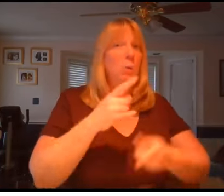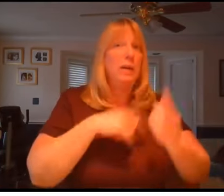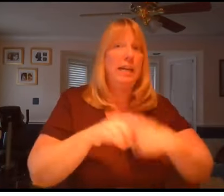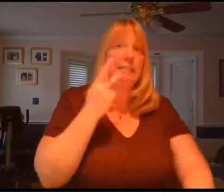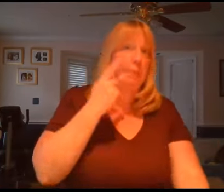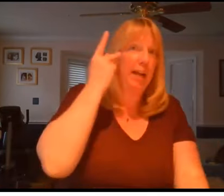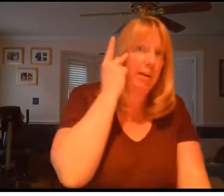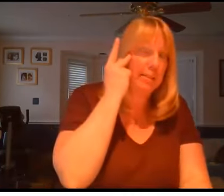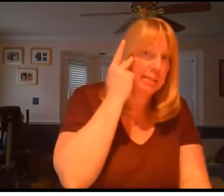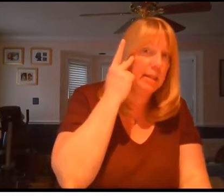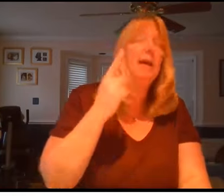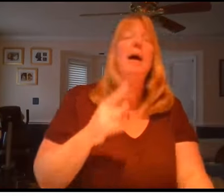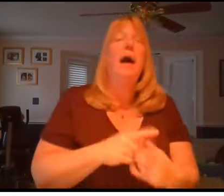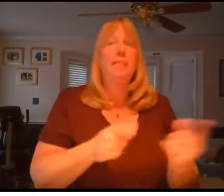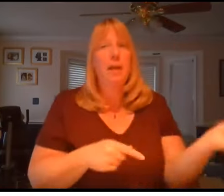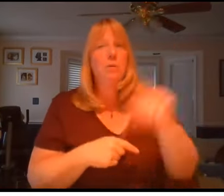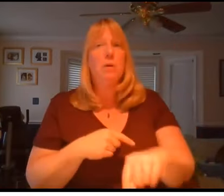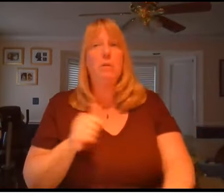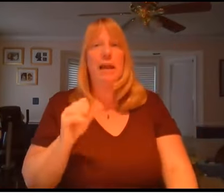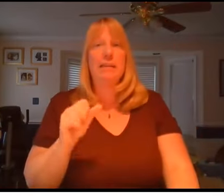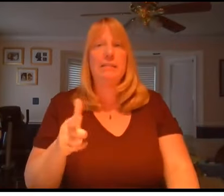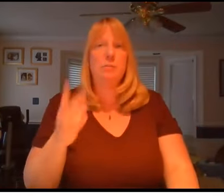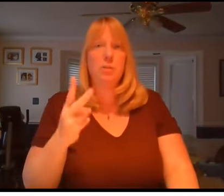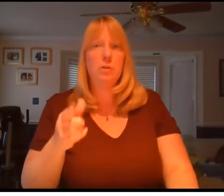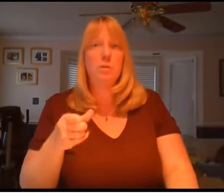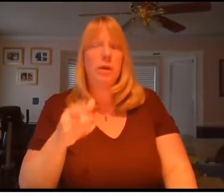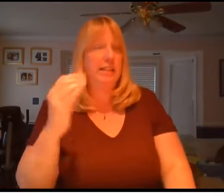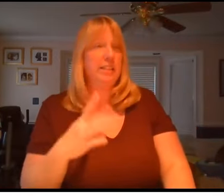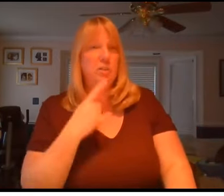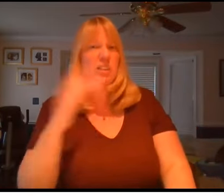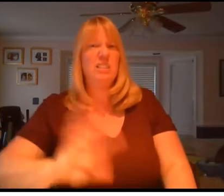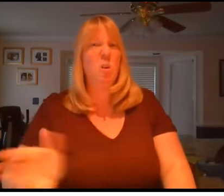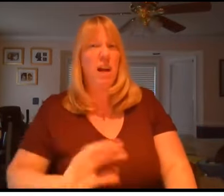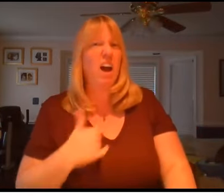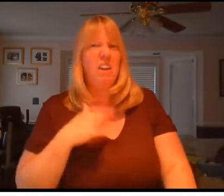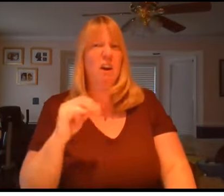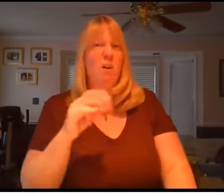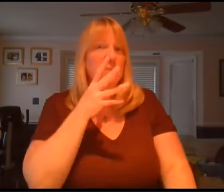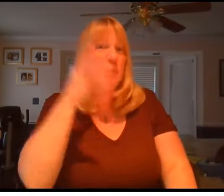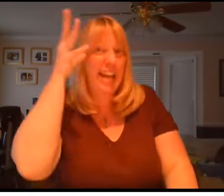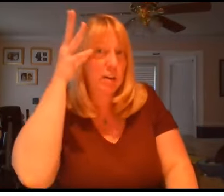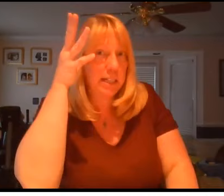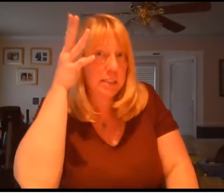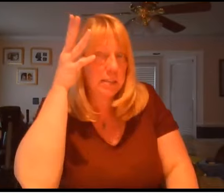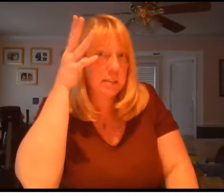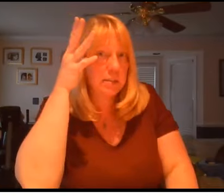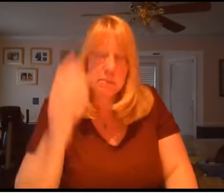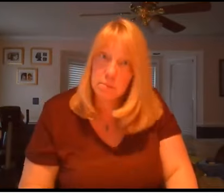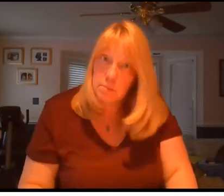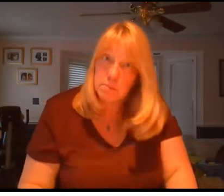every ASL teacher says don't sign. Some sign parent with a P, and others you see sign